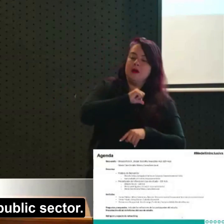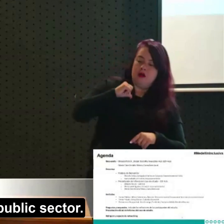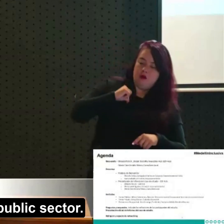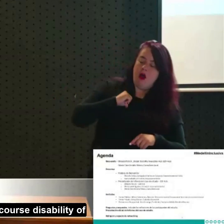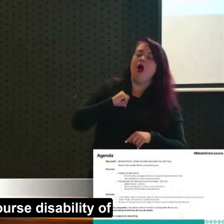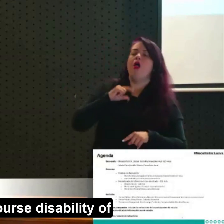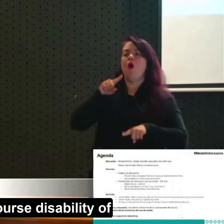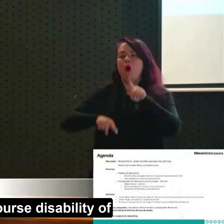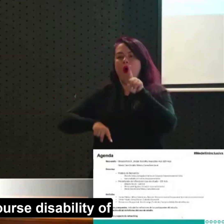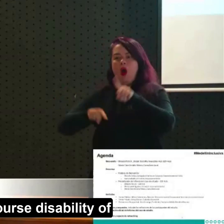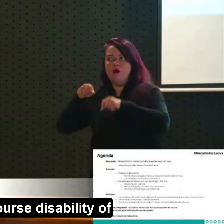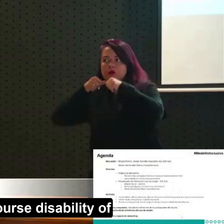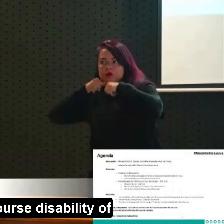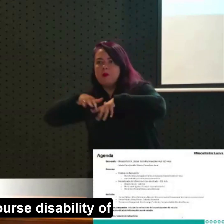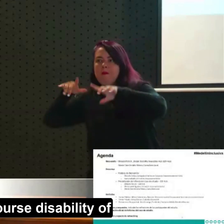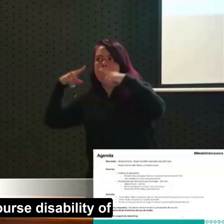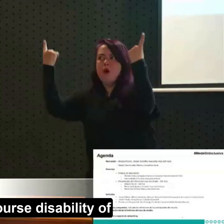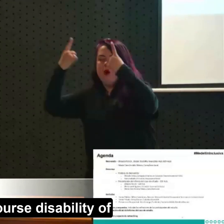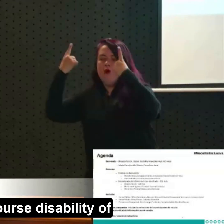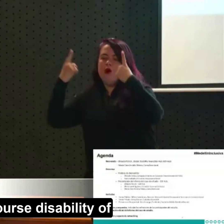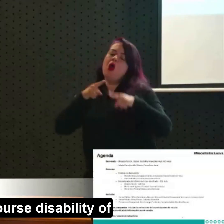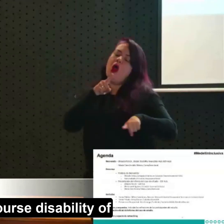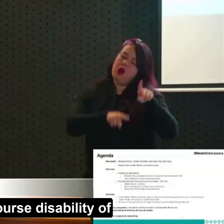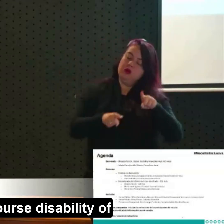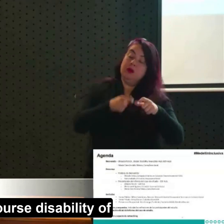public sector, and of course,